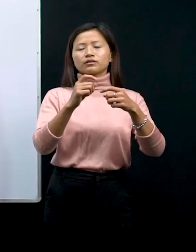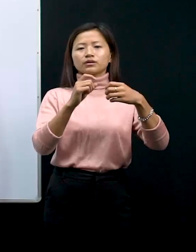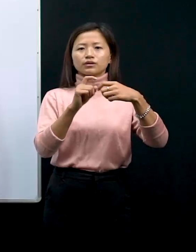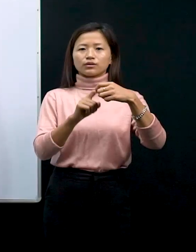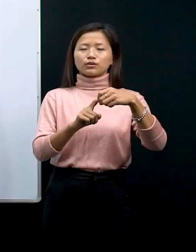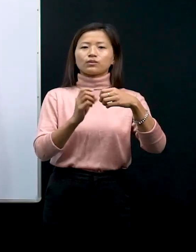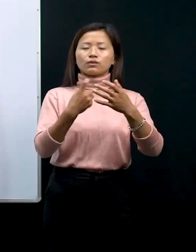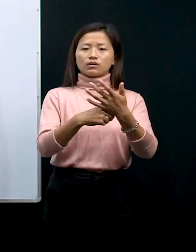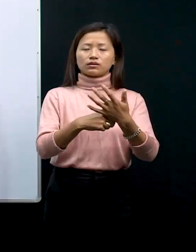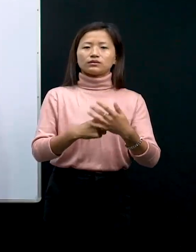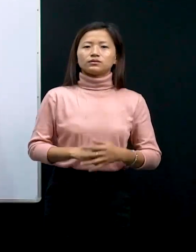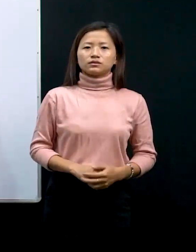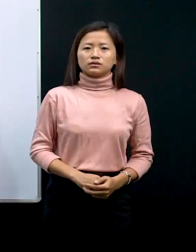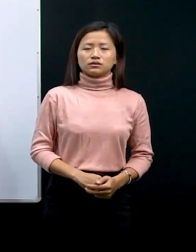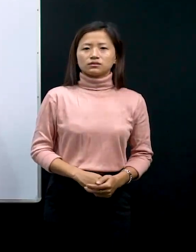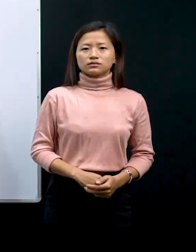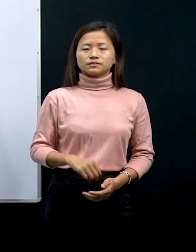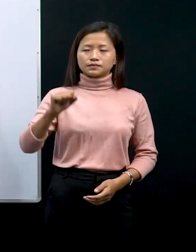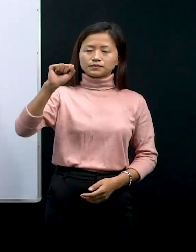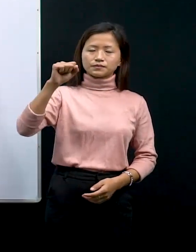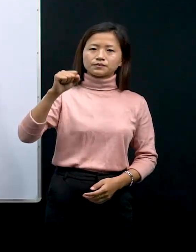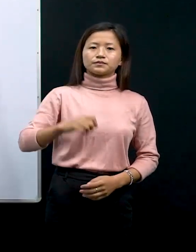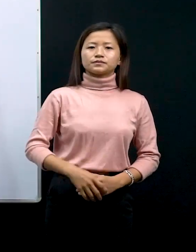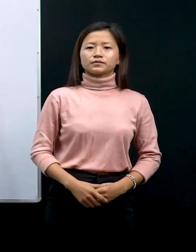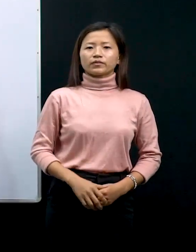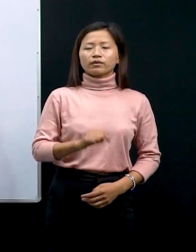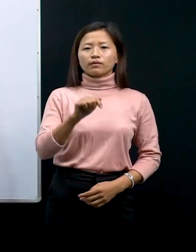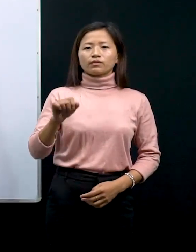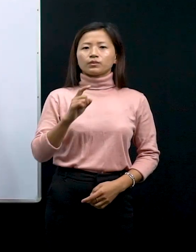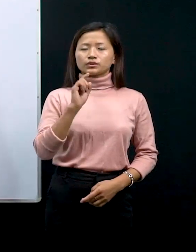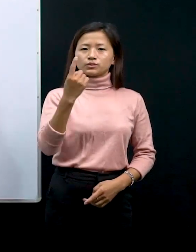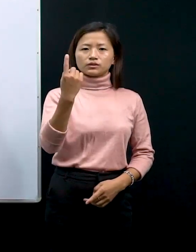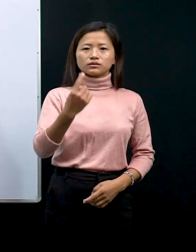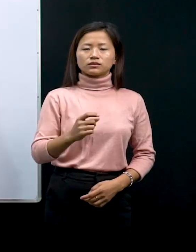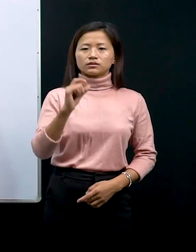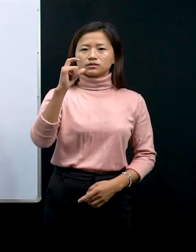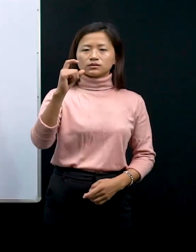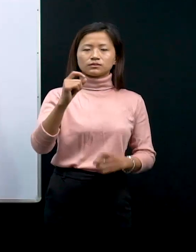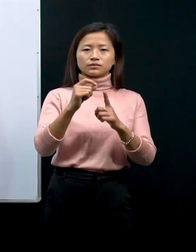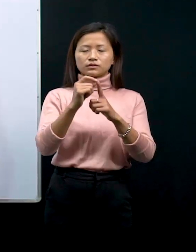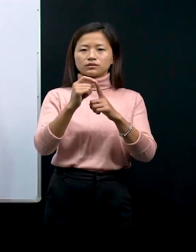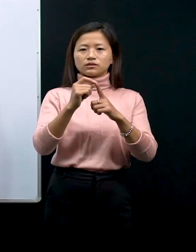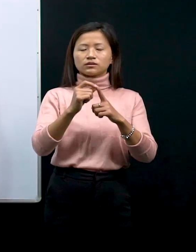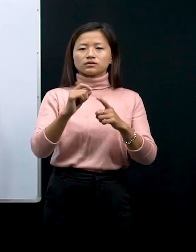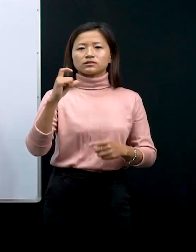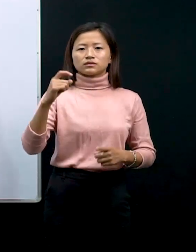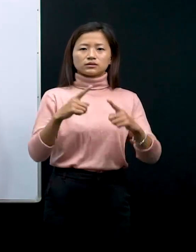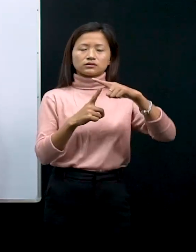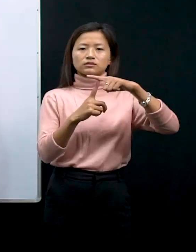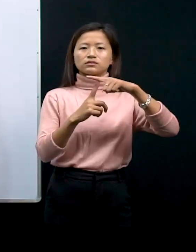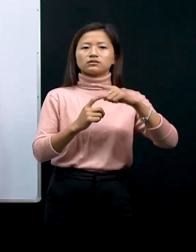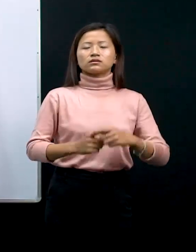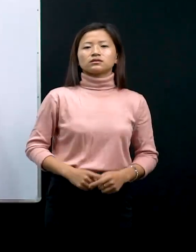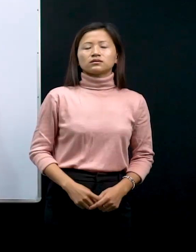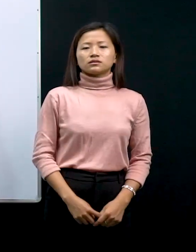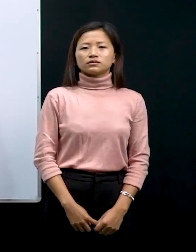no? Yes? Yes? Which one? CP, CT. Do you